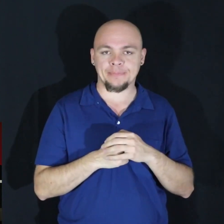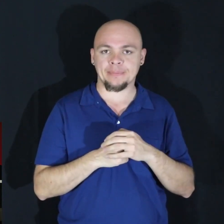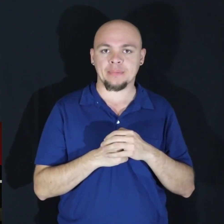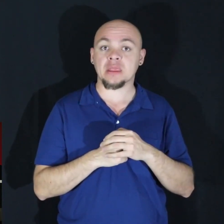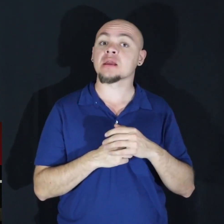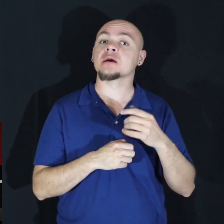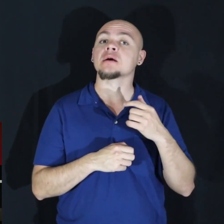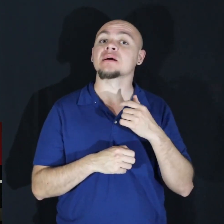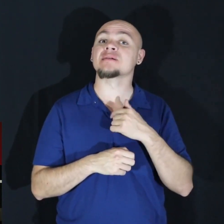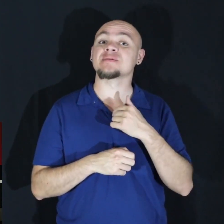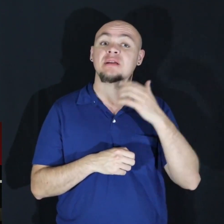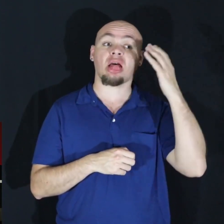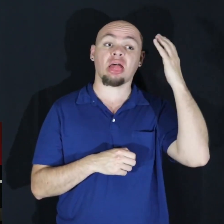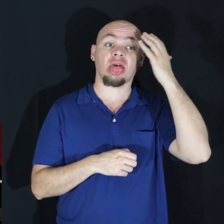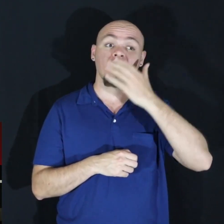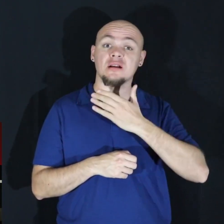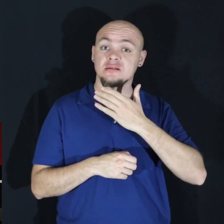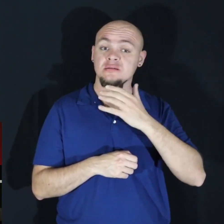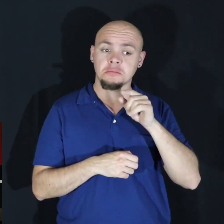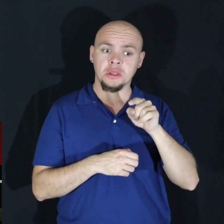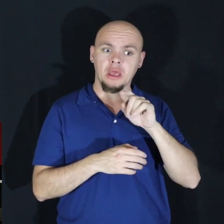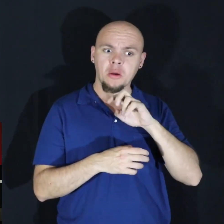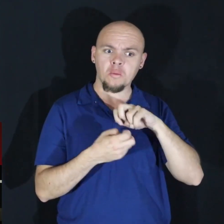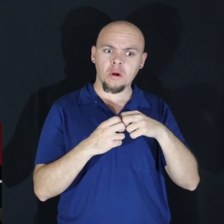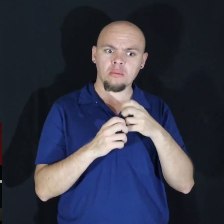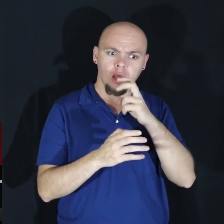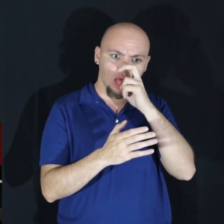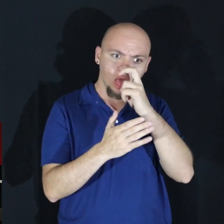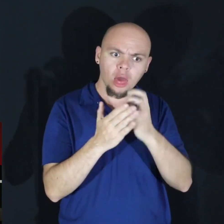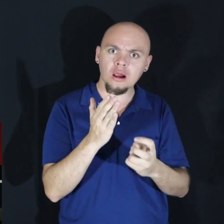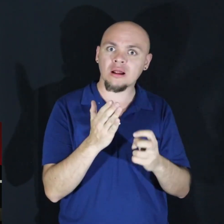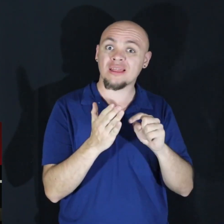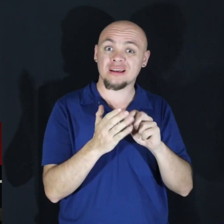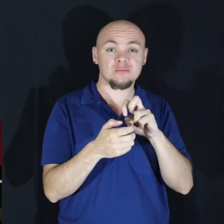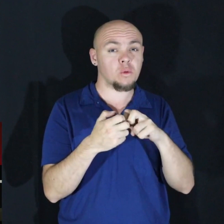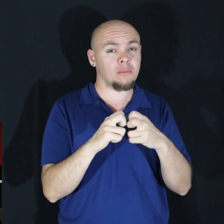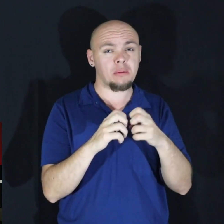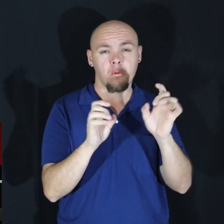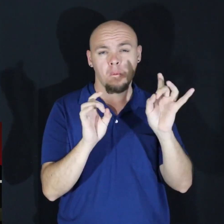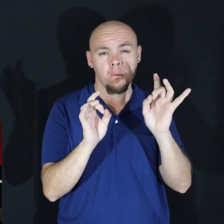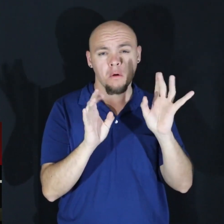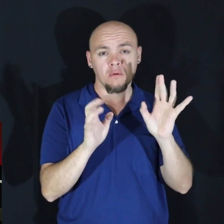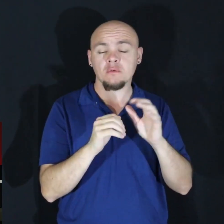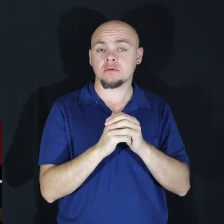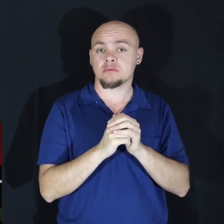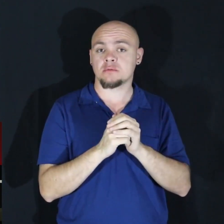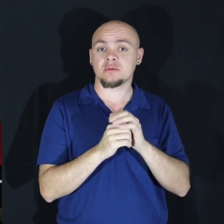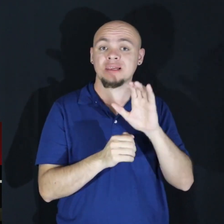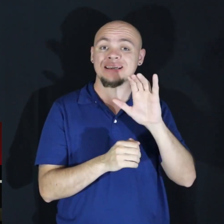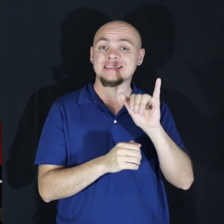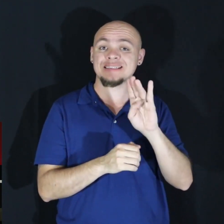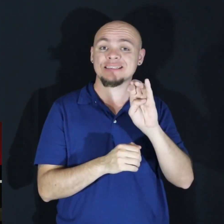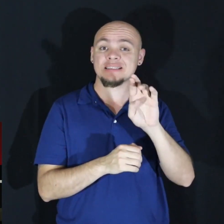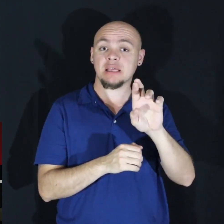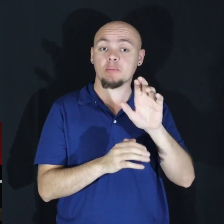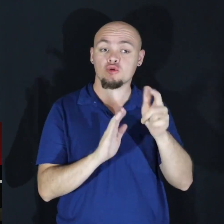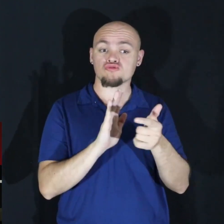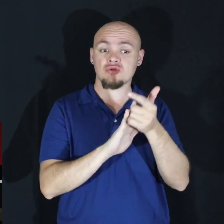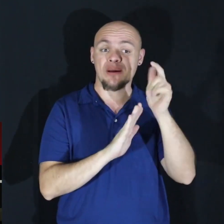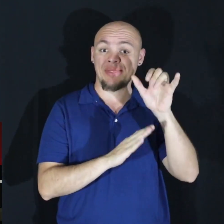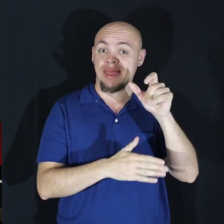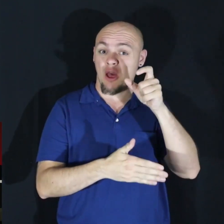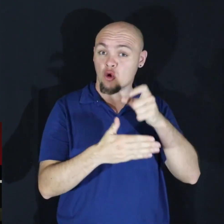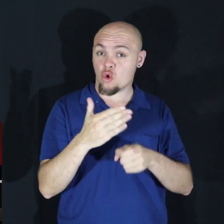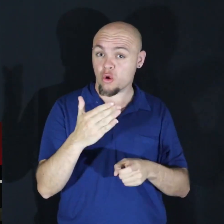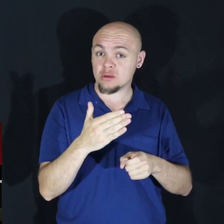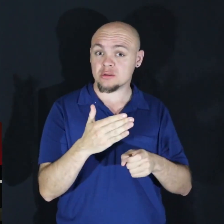What I didn't know when I started to get into the problem was just how big it is. The cost of cybercrime, the cost of us